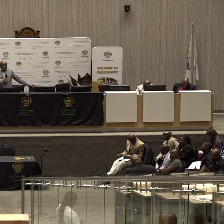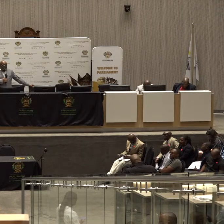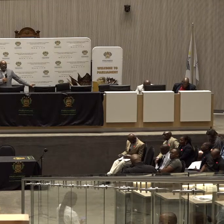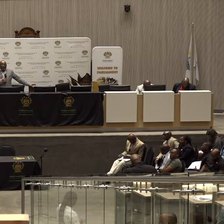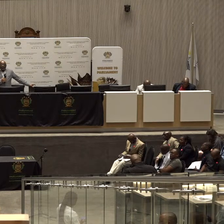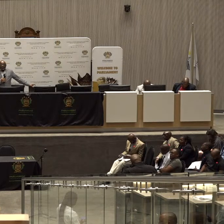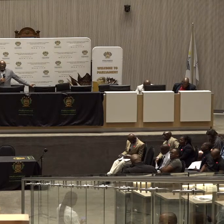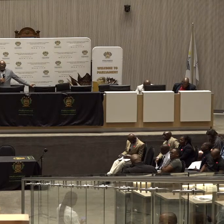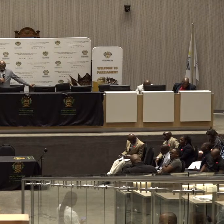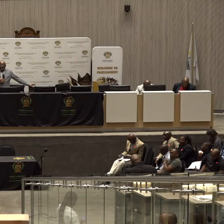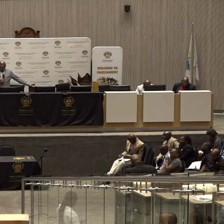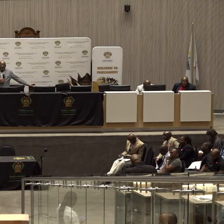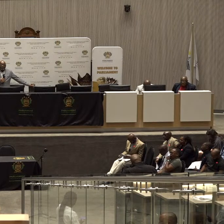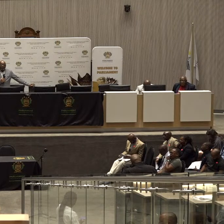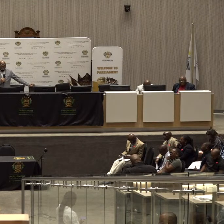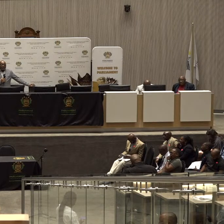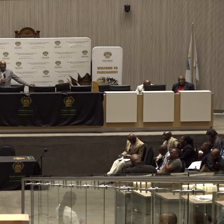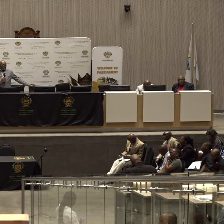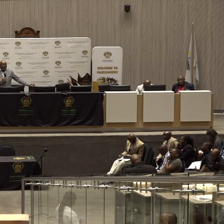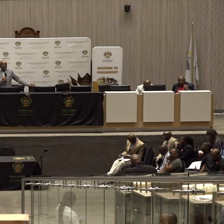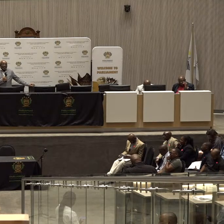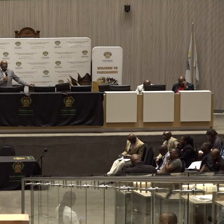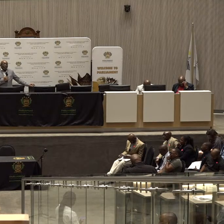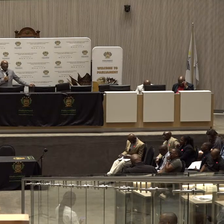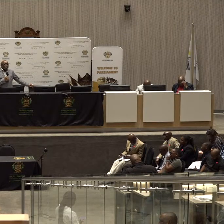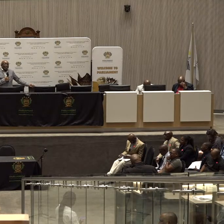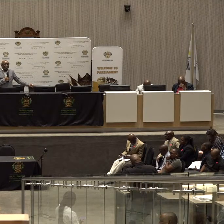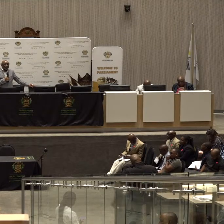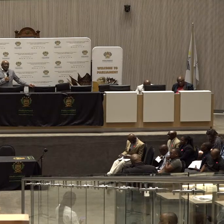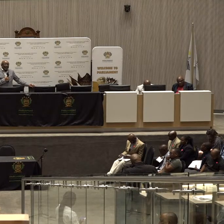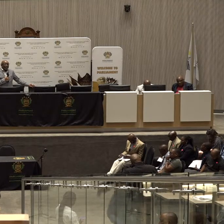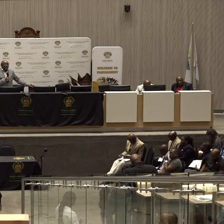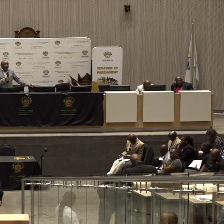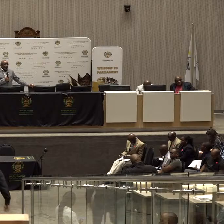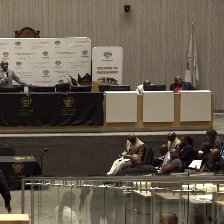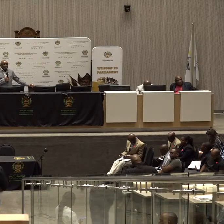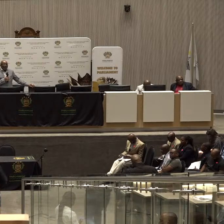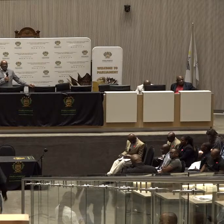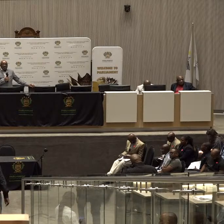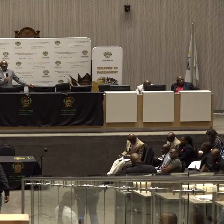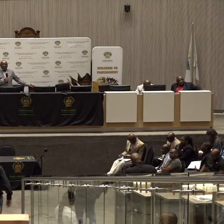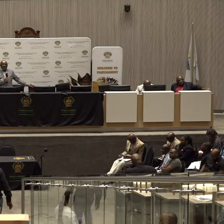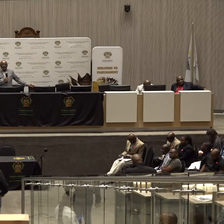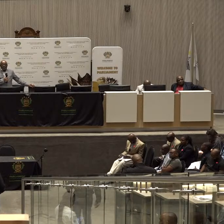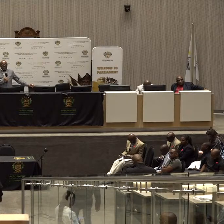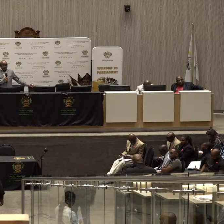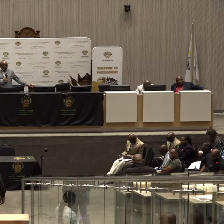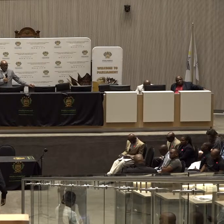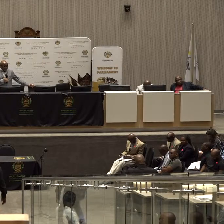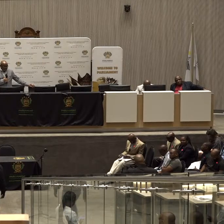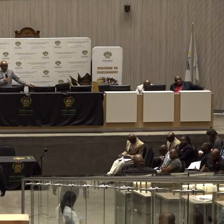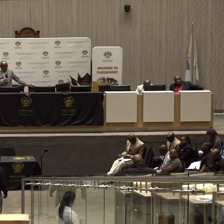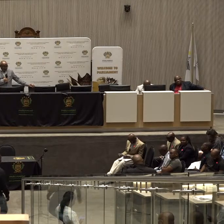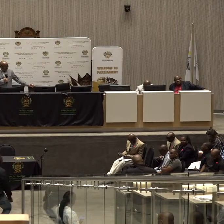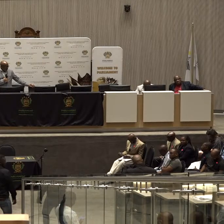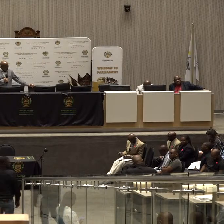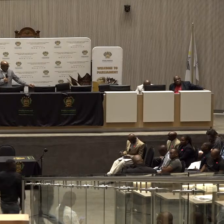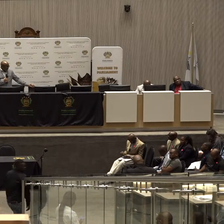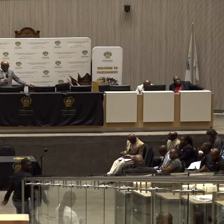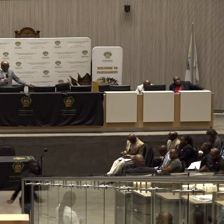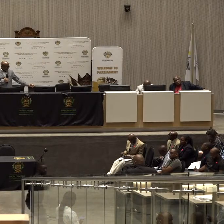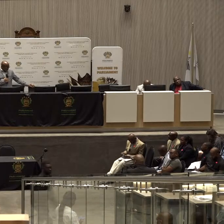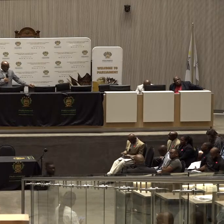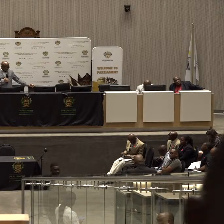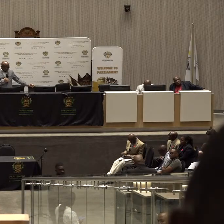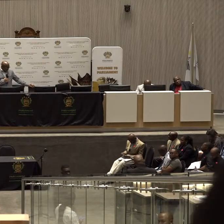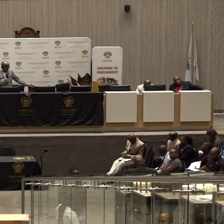that is a high level summary of what the bill before us really brings to us or the proposed changes